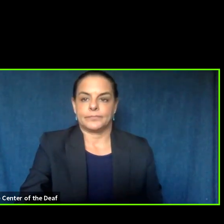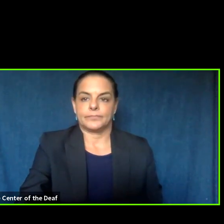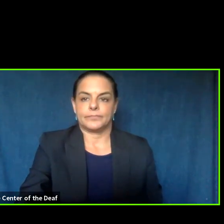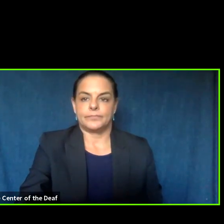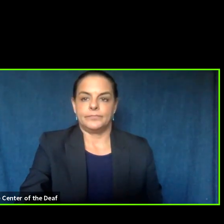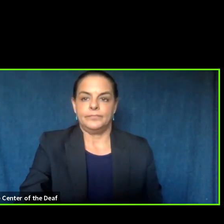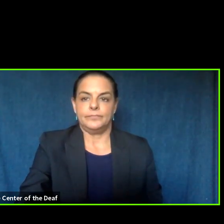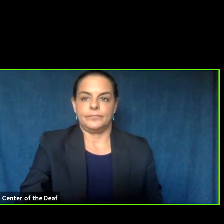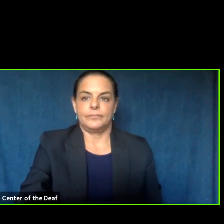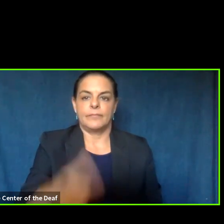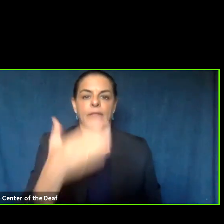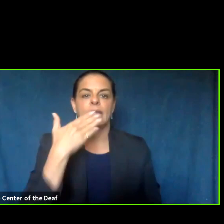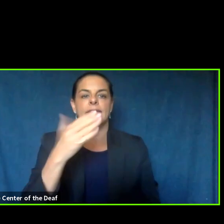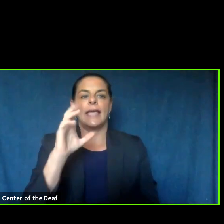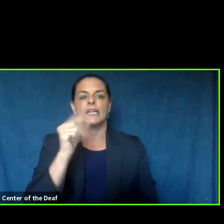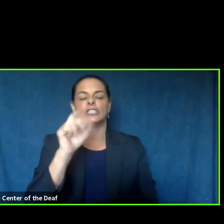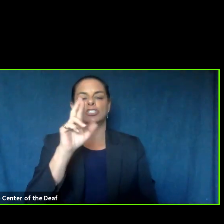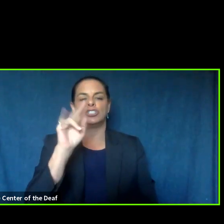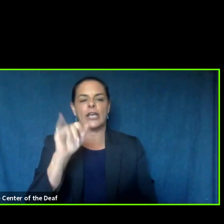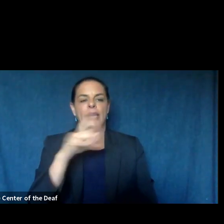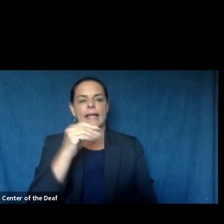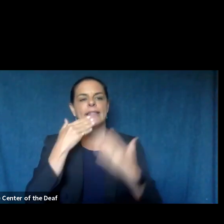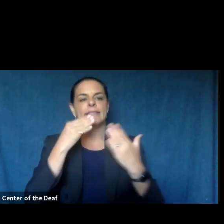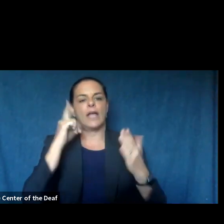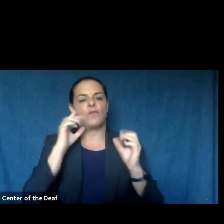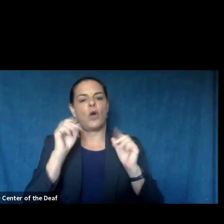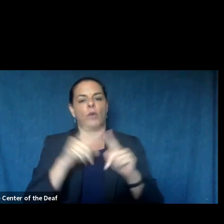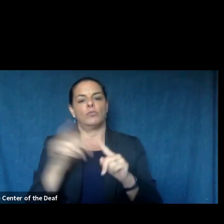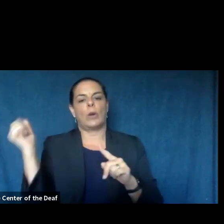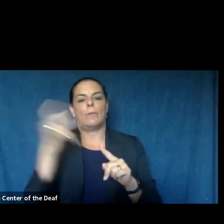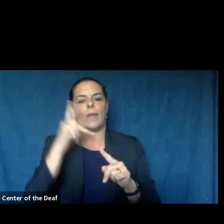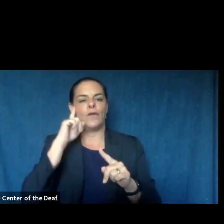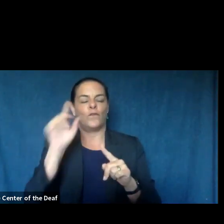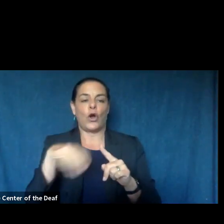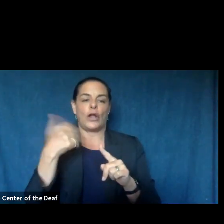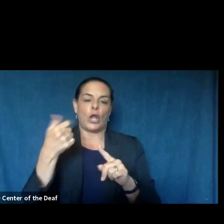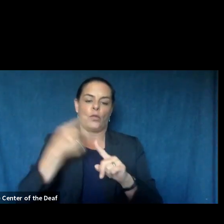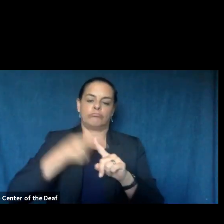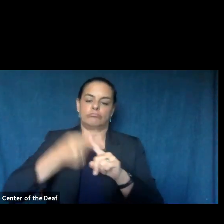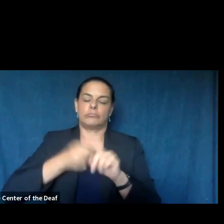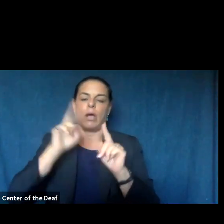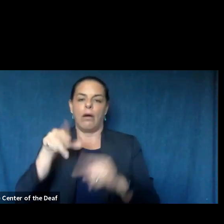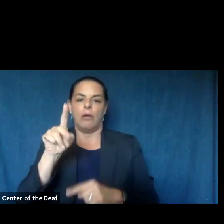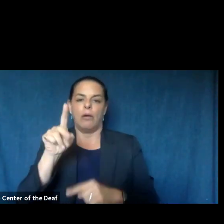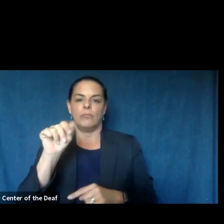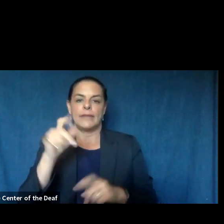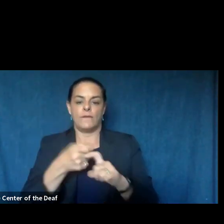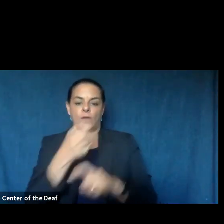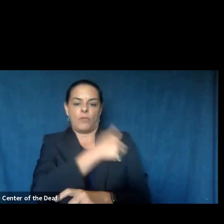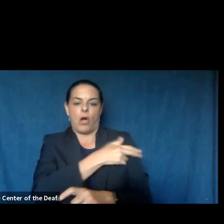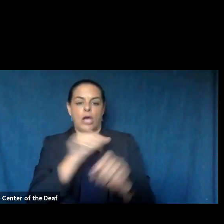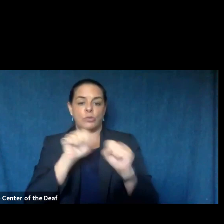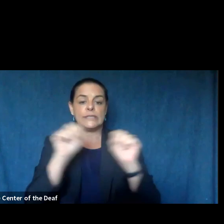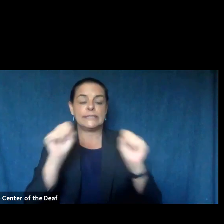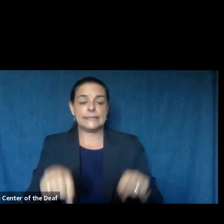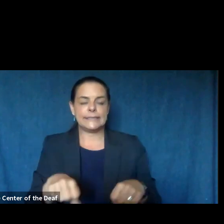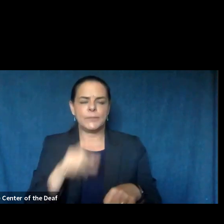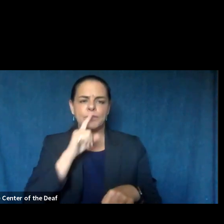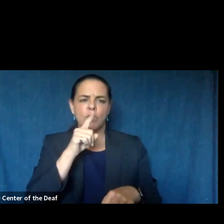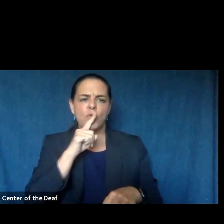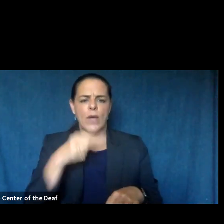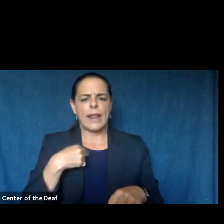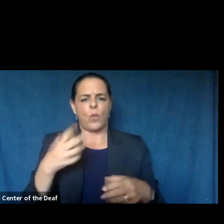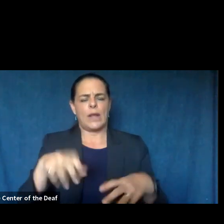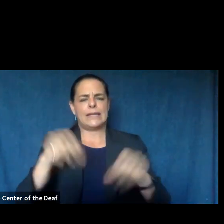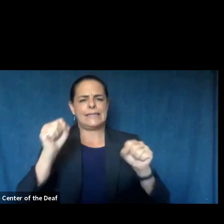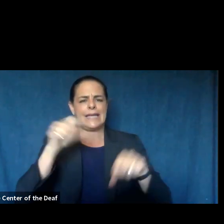Thanks, Charity, and thanks for the opportunity to come back for another monthly update from the hospital systems. I really want to take time